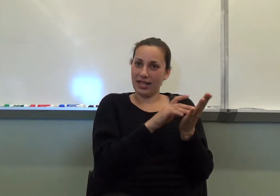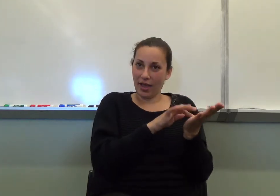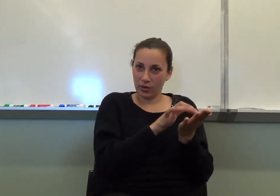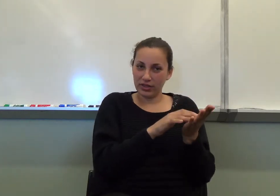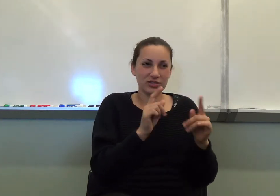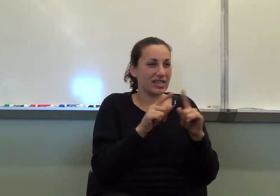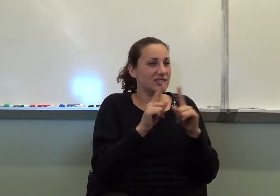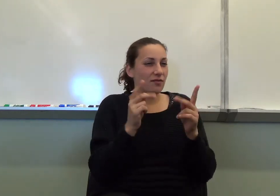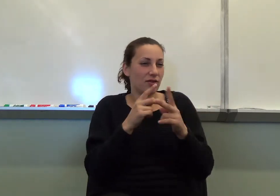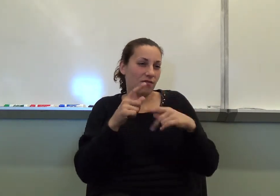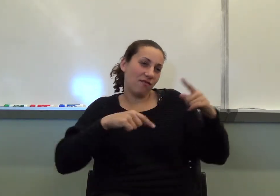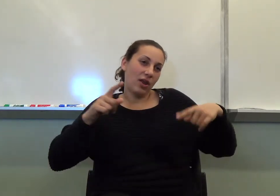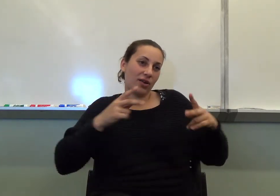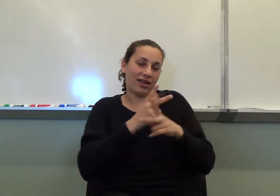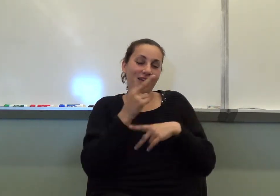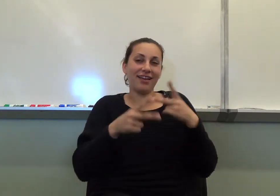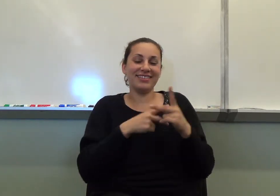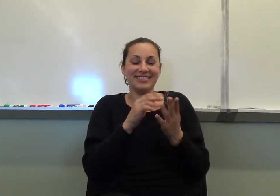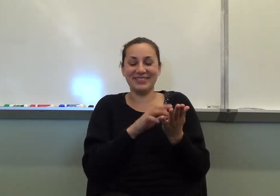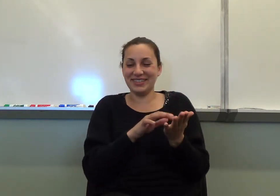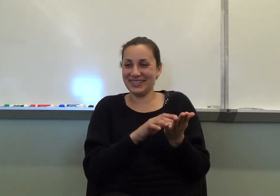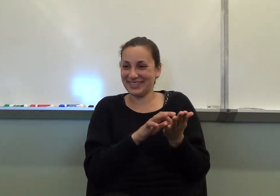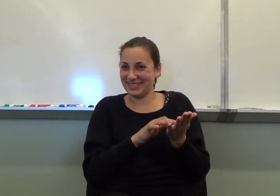have to calculate some square roots on the calculator.